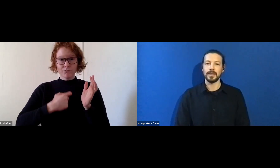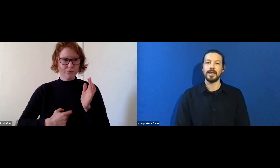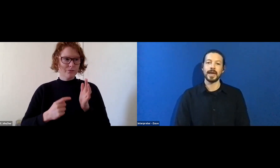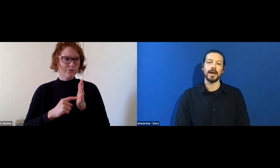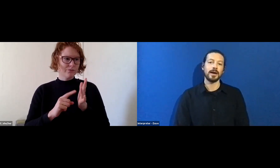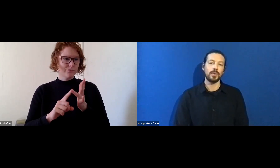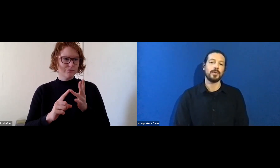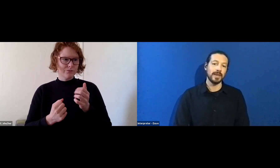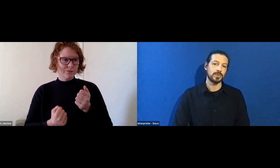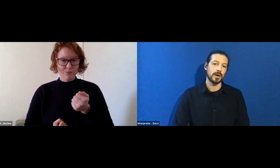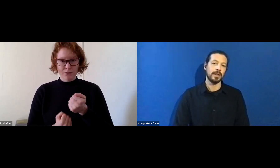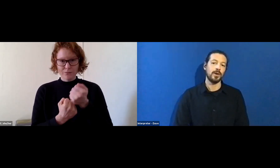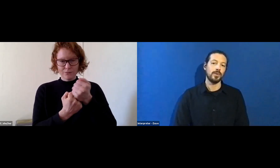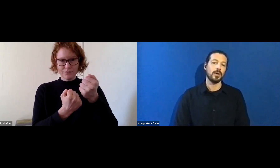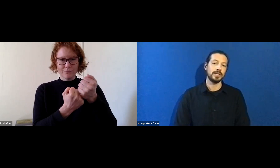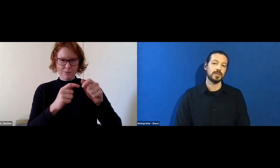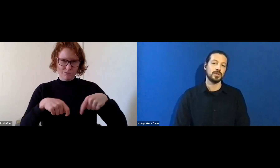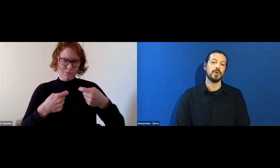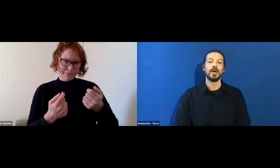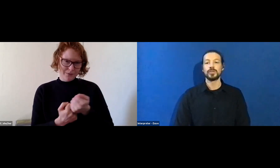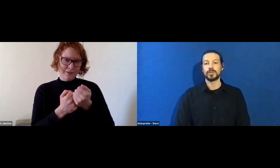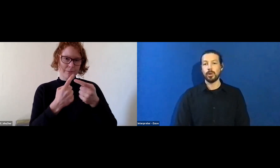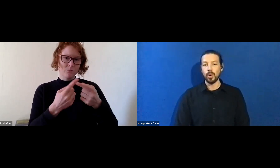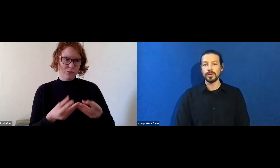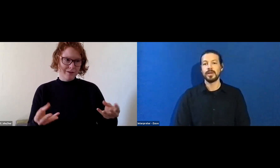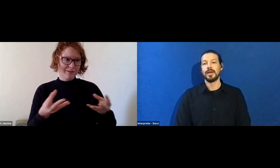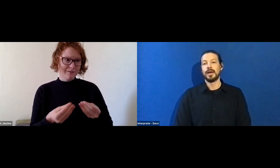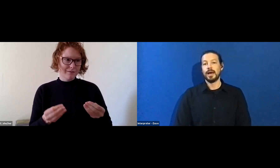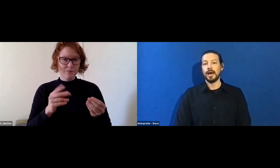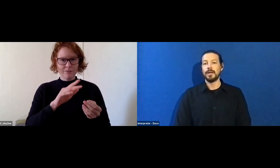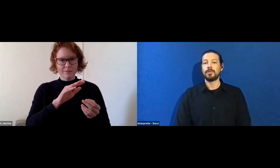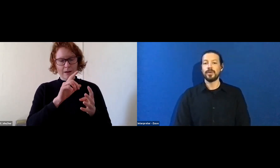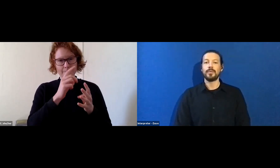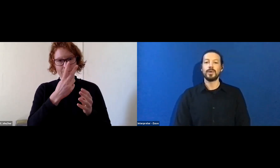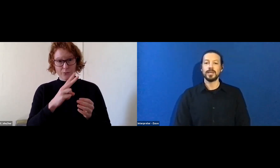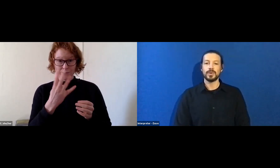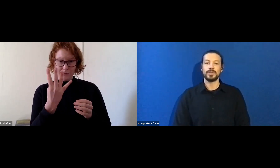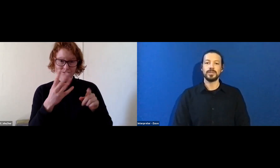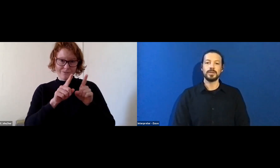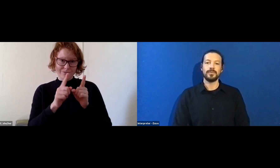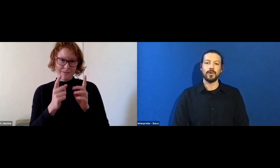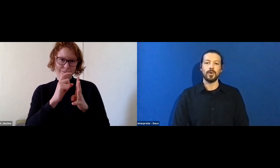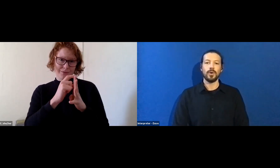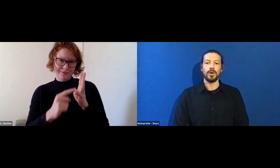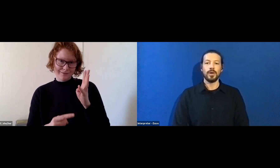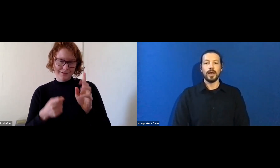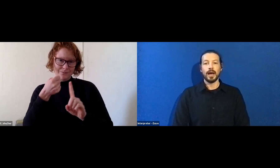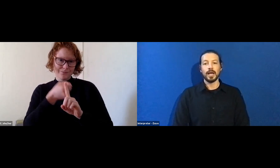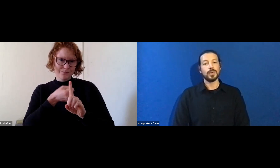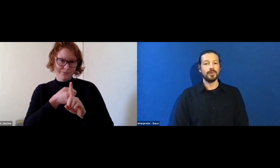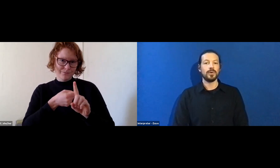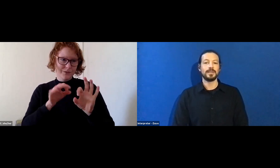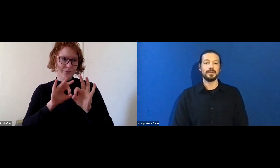link in there. They are coordinated with VCOS as well, and her role is to support and provide resources